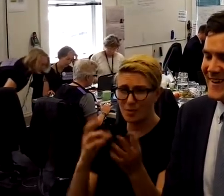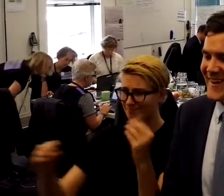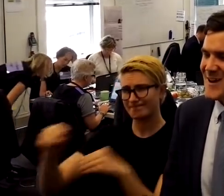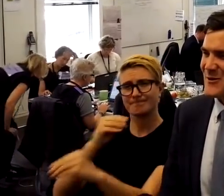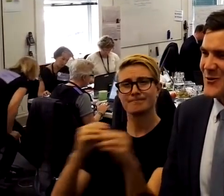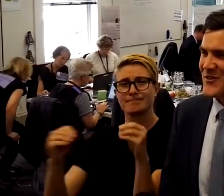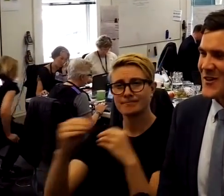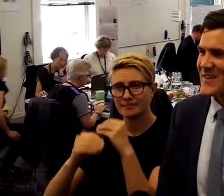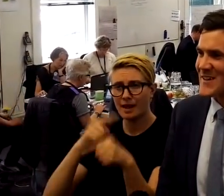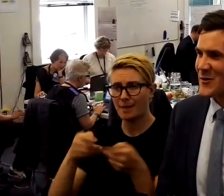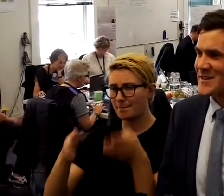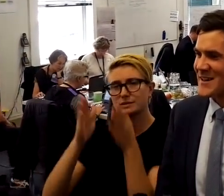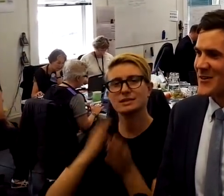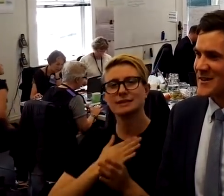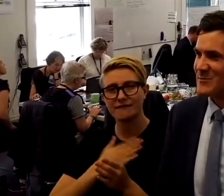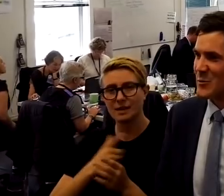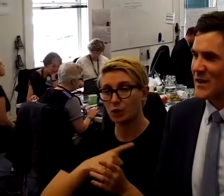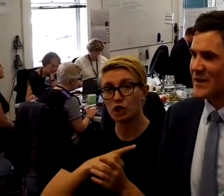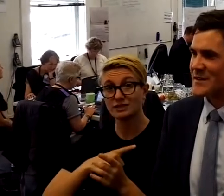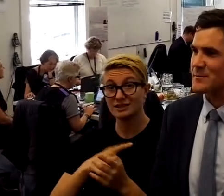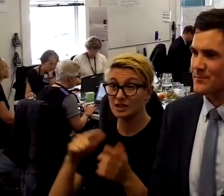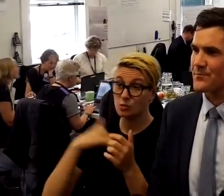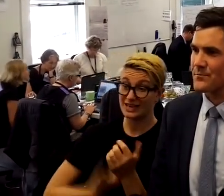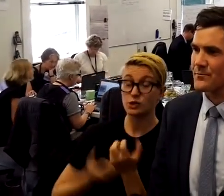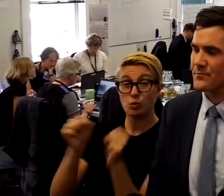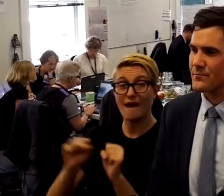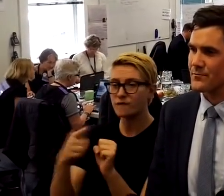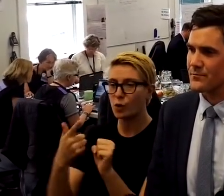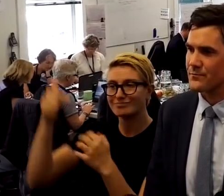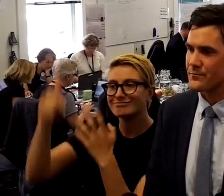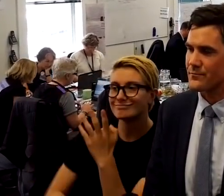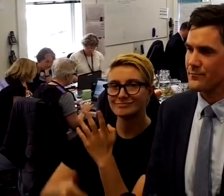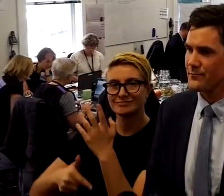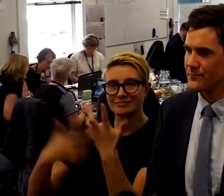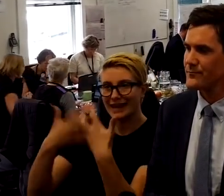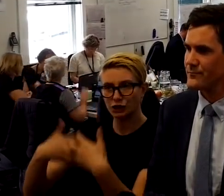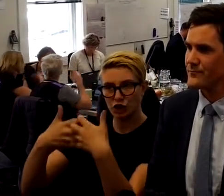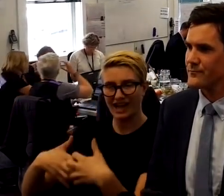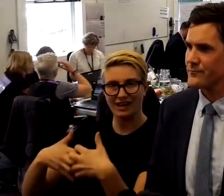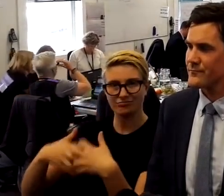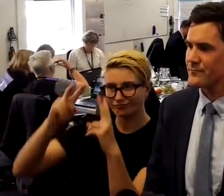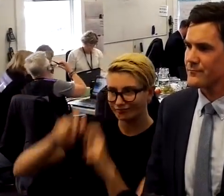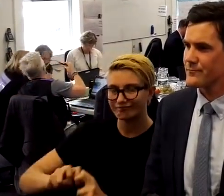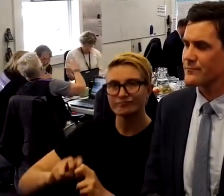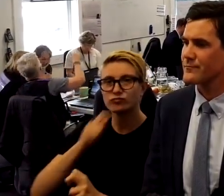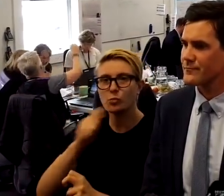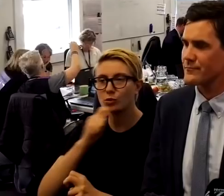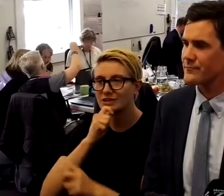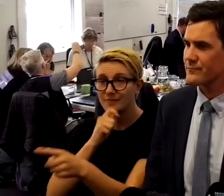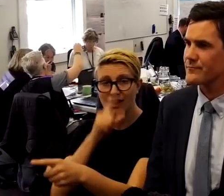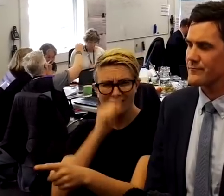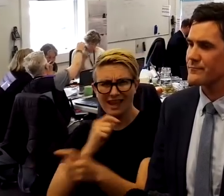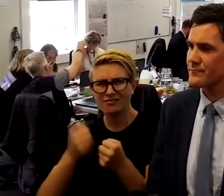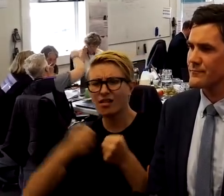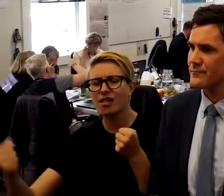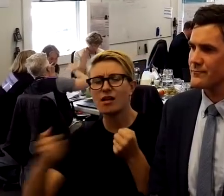moment, because that detailed engineering assessment will tell us. Do we know, can you elaborate on the number of properties around